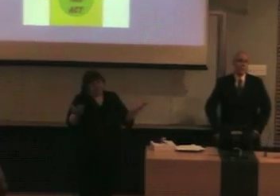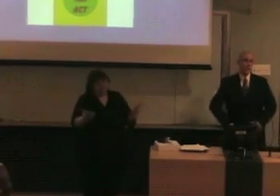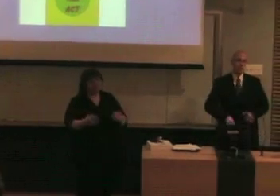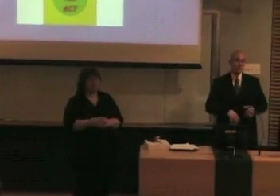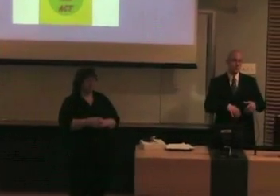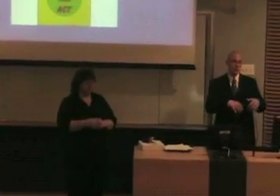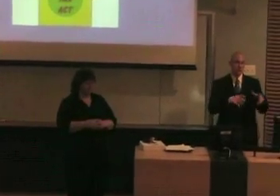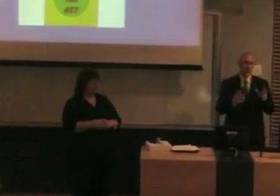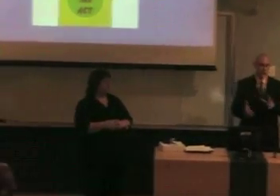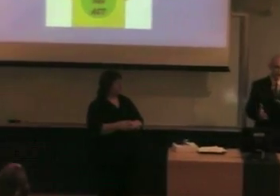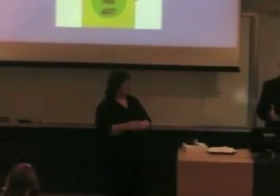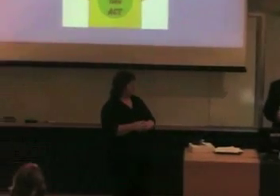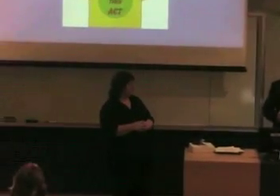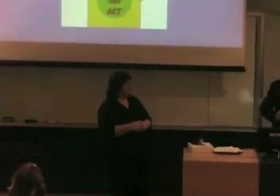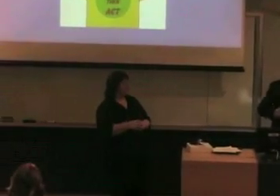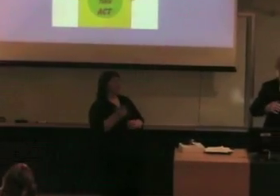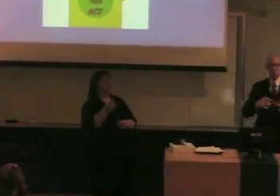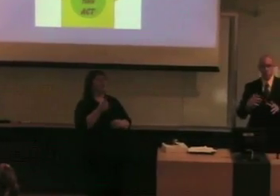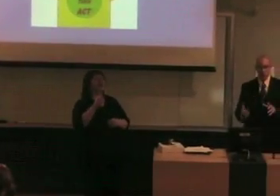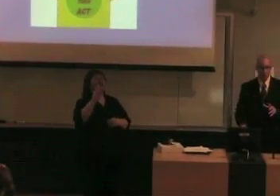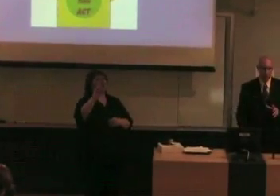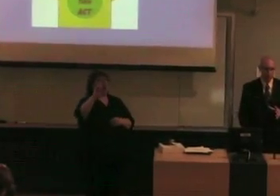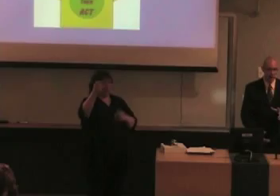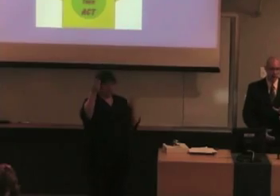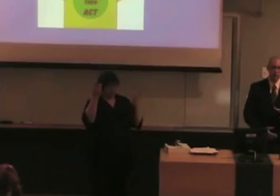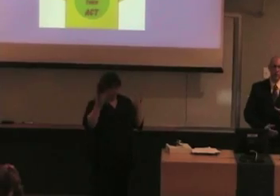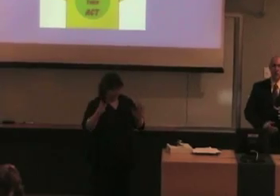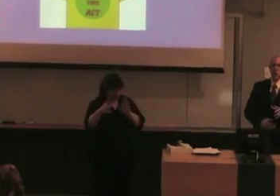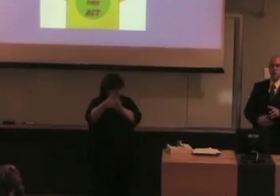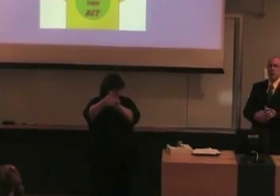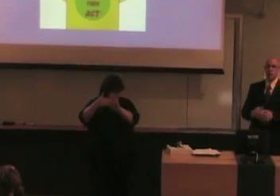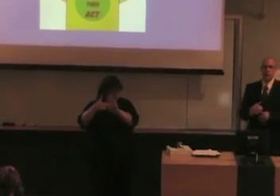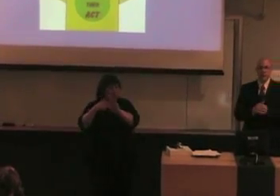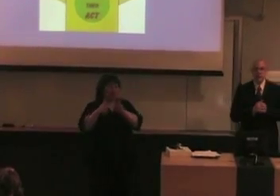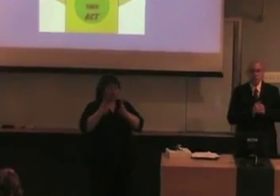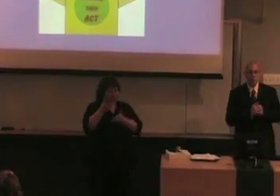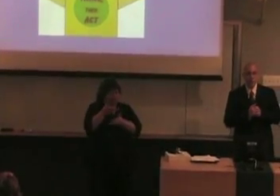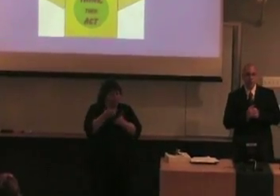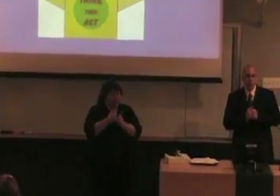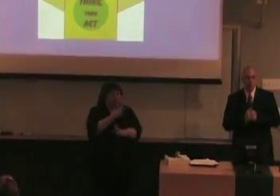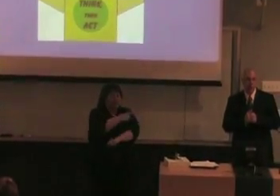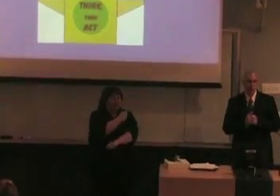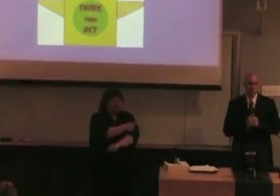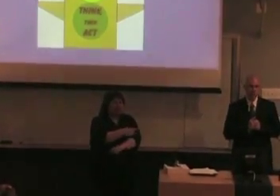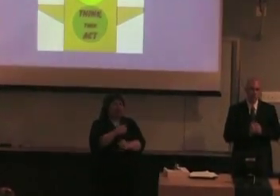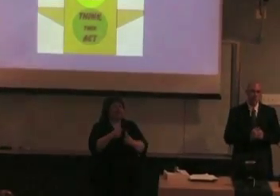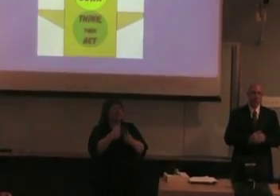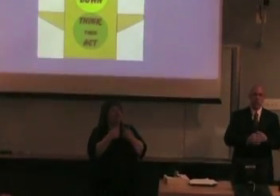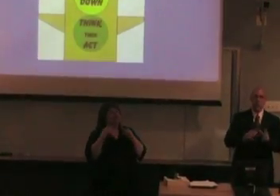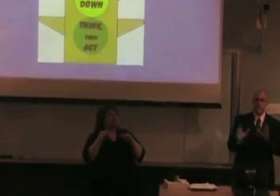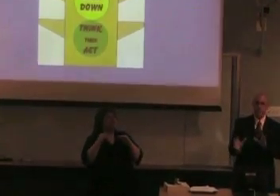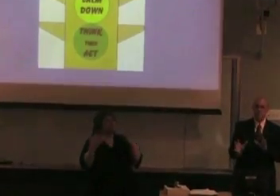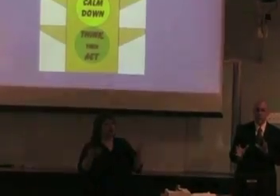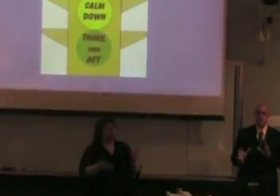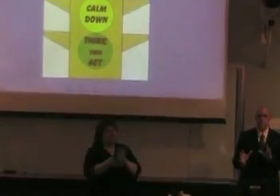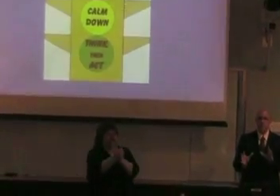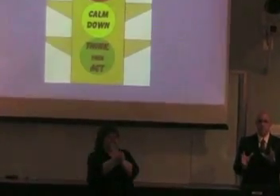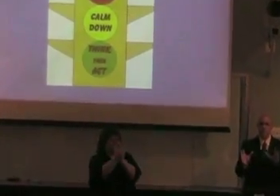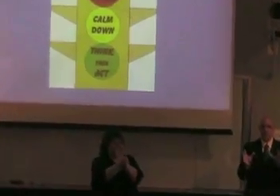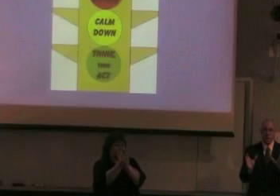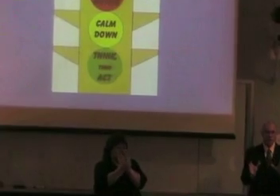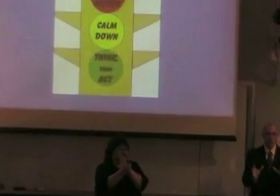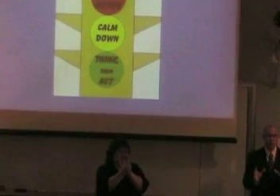So once we come up with a diagnosis and we work with our patients, a lot of the things that we work with our patients are